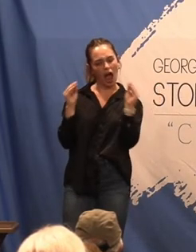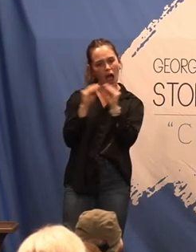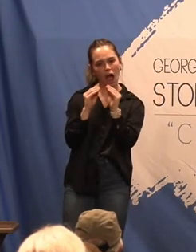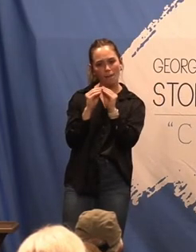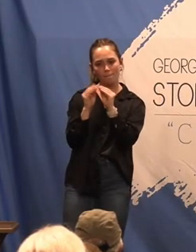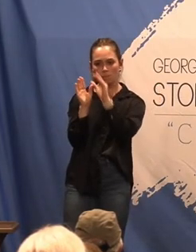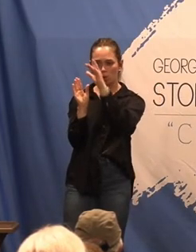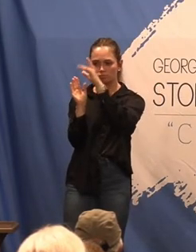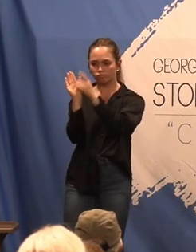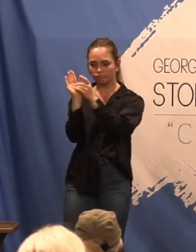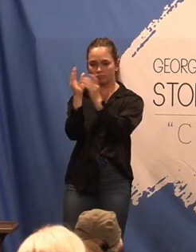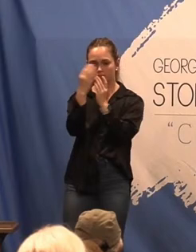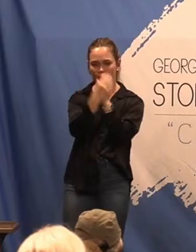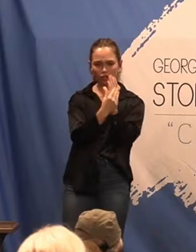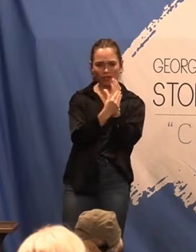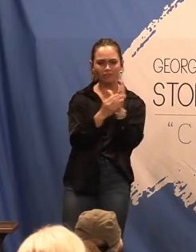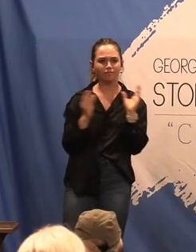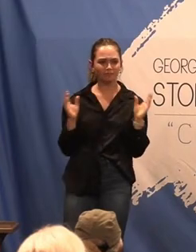and smarts,